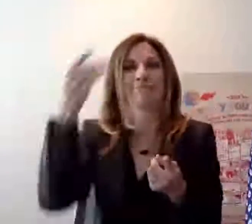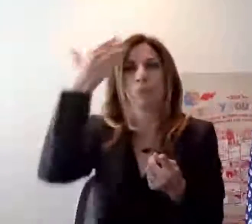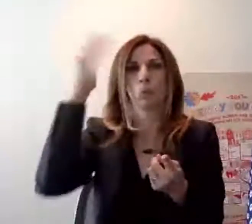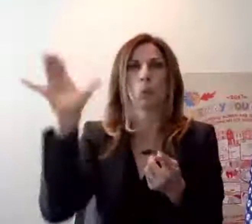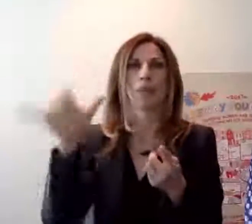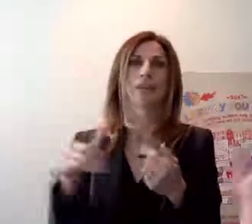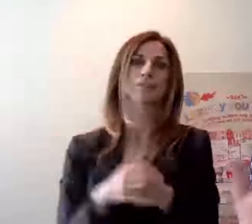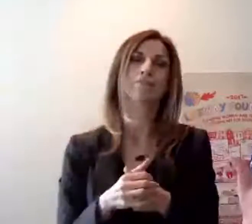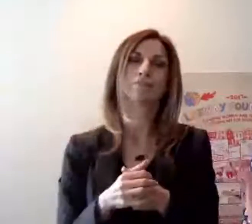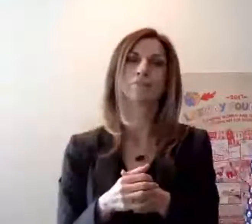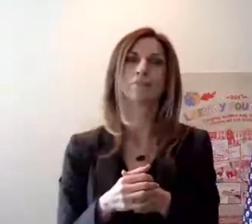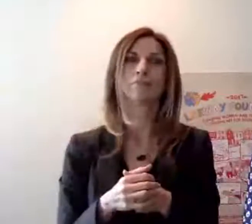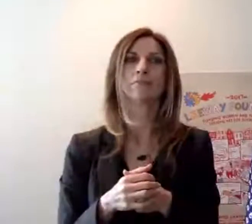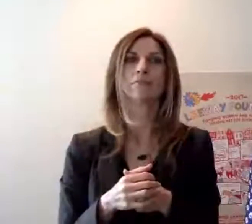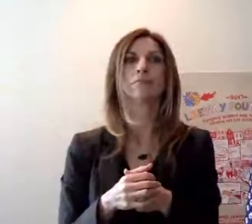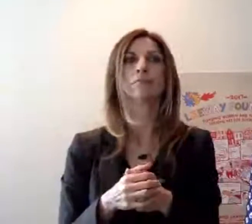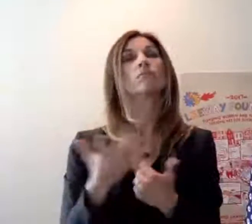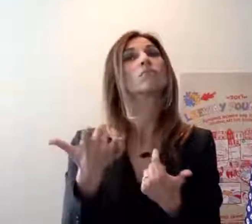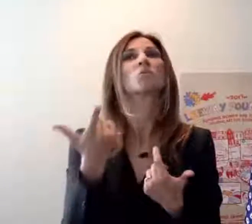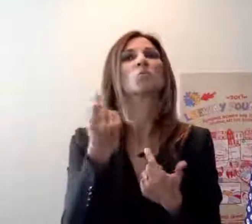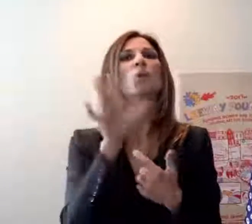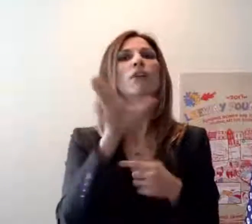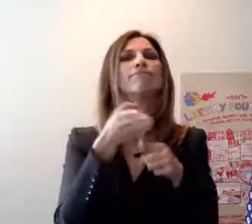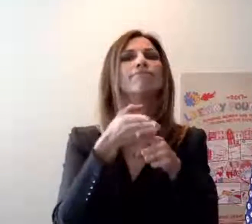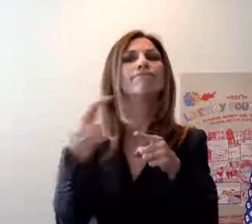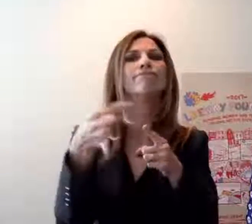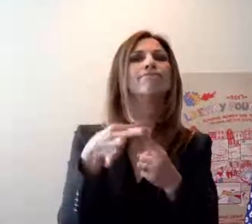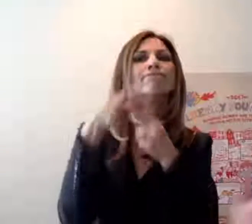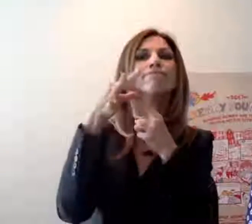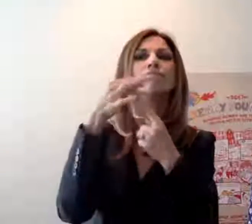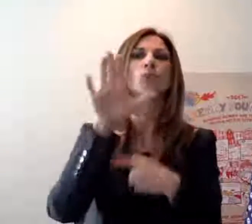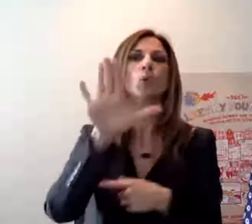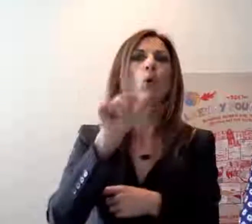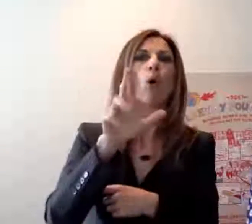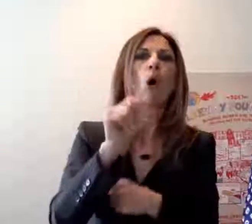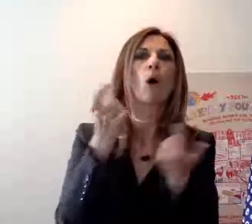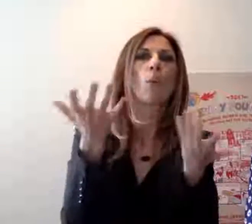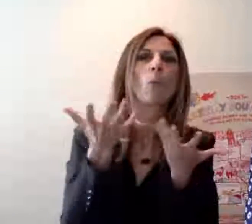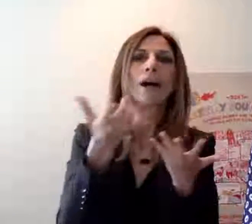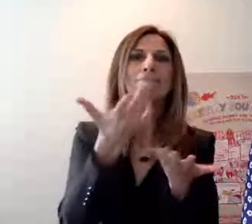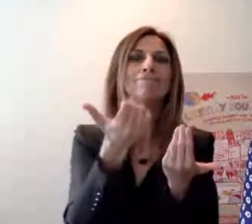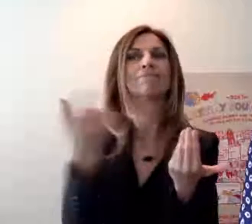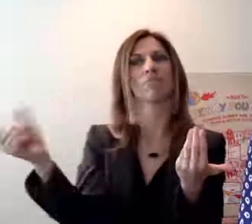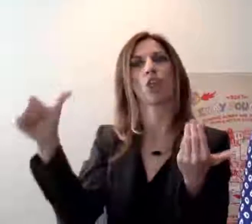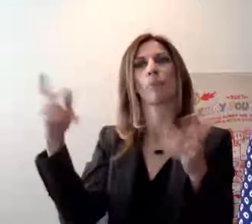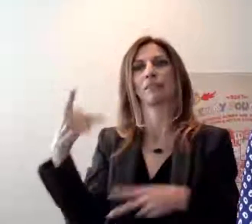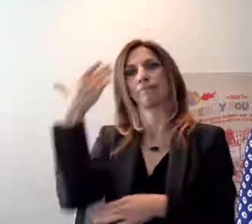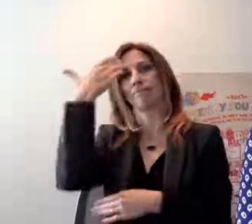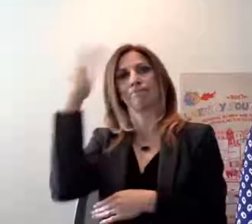footage. So what are the things that are unique about your discipline that someone outside of it might not